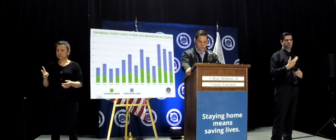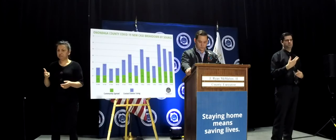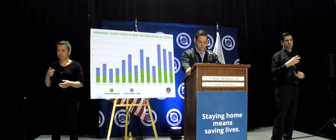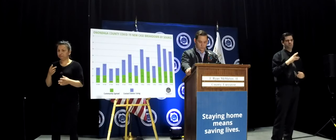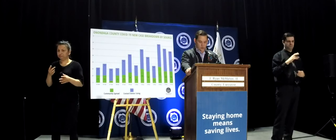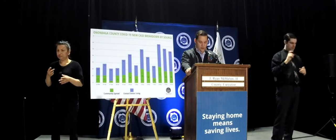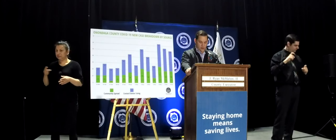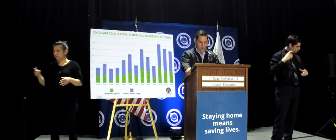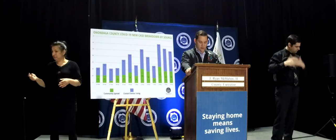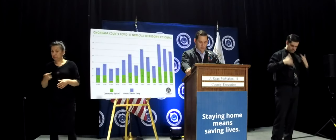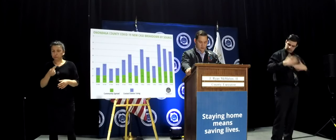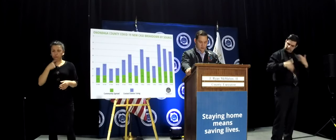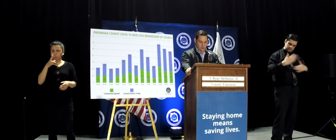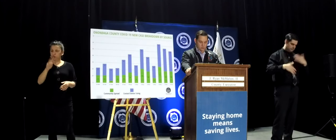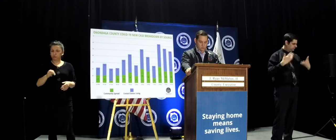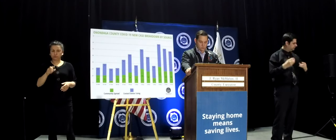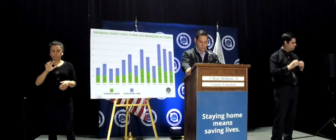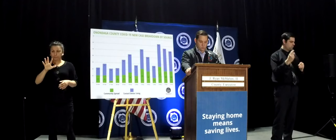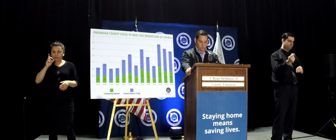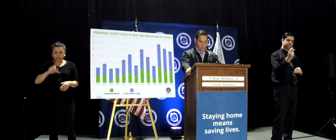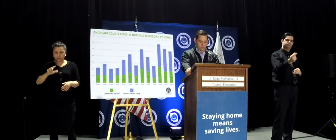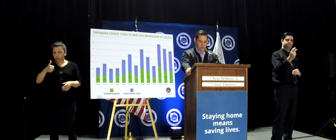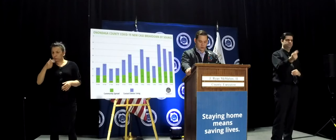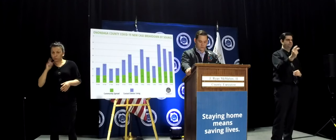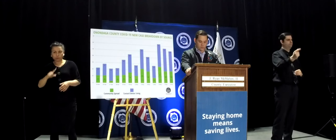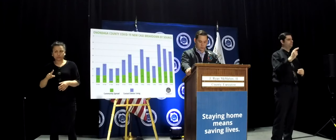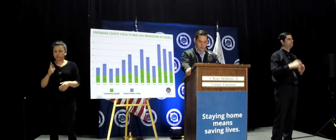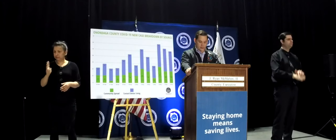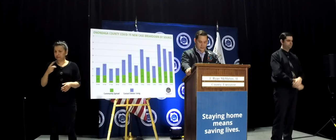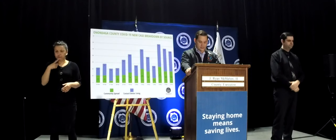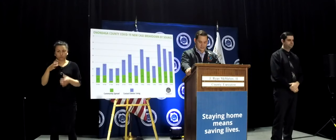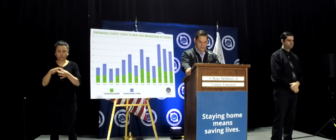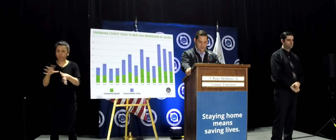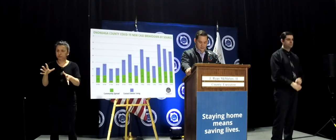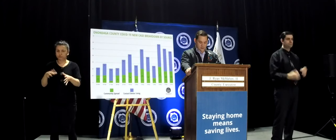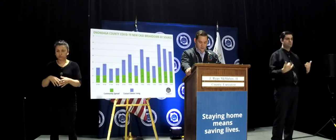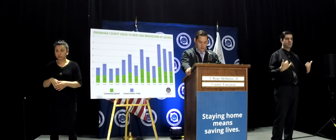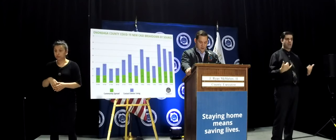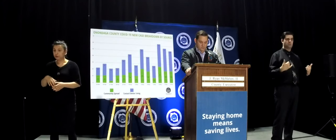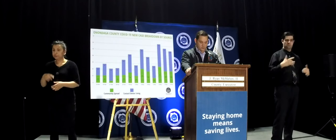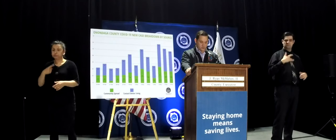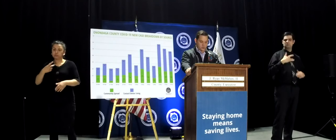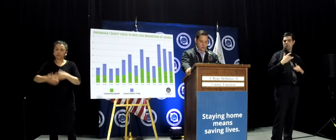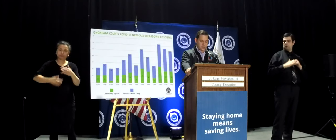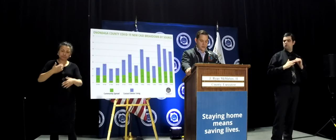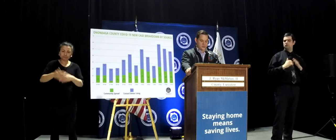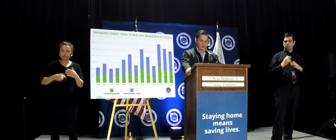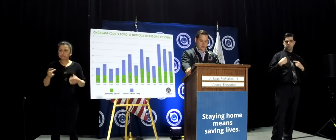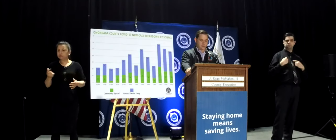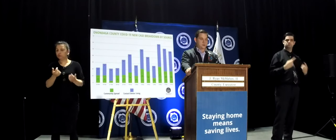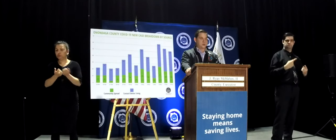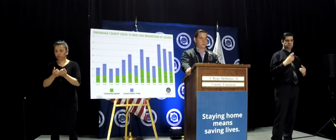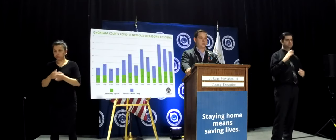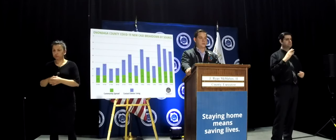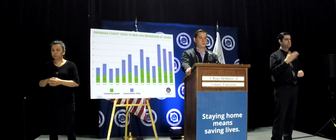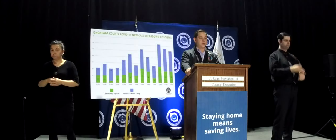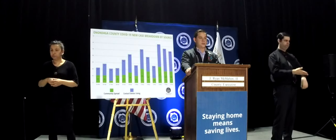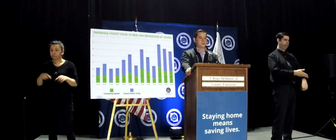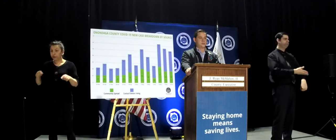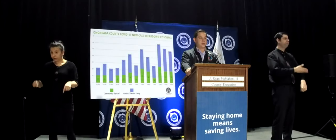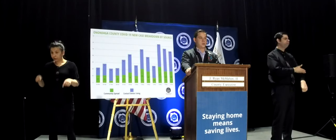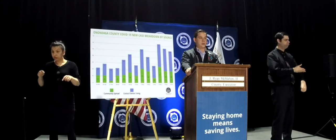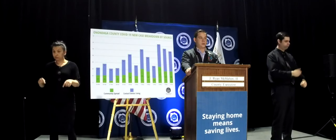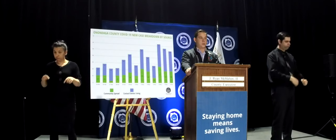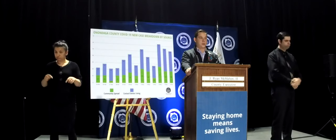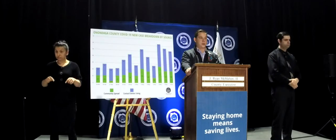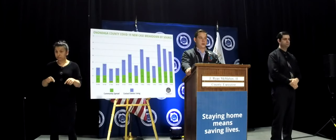infrastructure, and we're pretty comfortable where that is. 52 new cases. That was the number of new